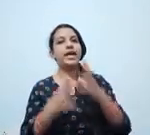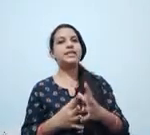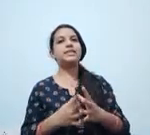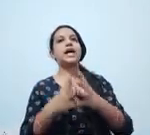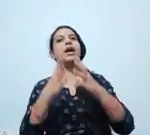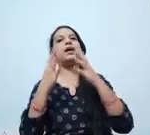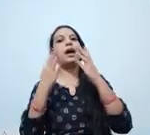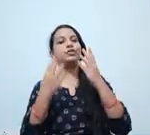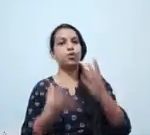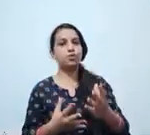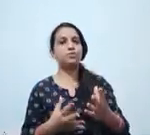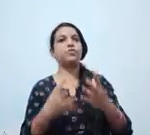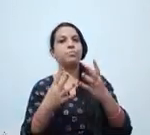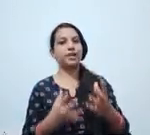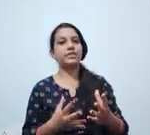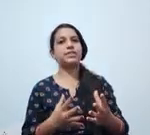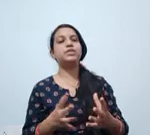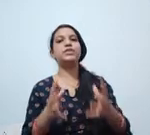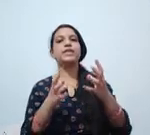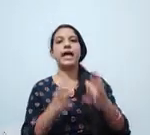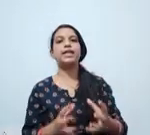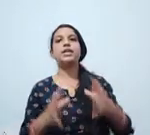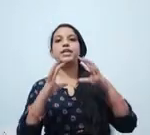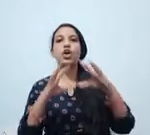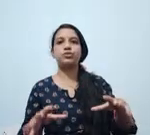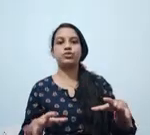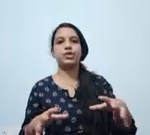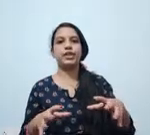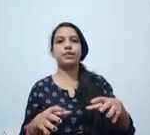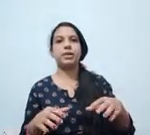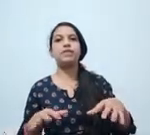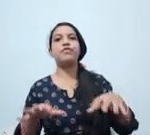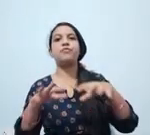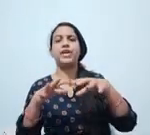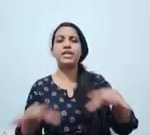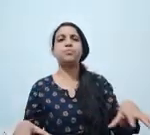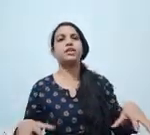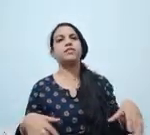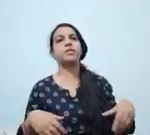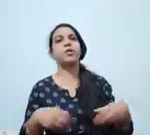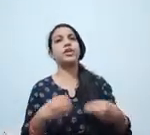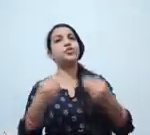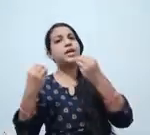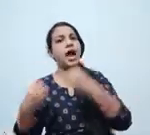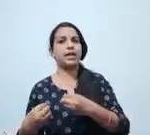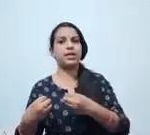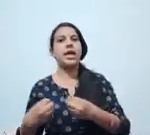veins are those blood vessels which carry the deoxygenated blood from various parts of the body to the heart. Now,